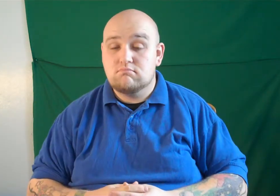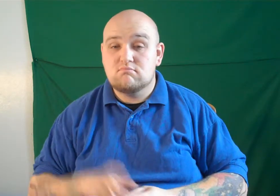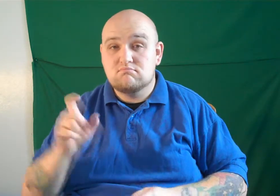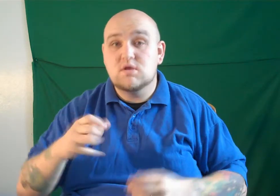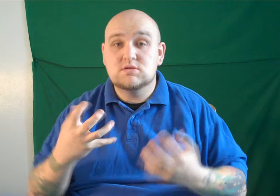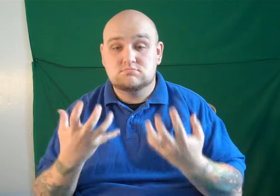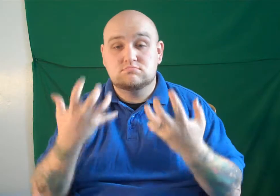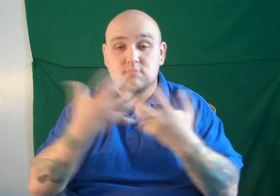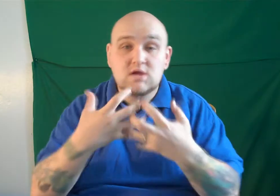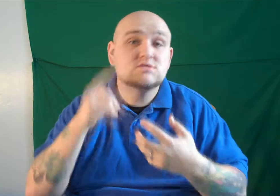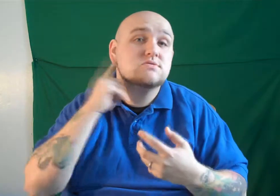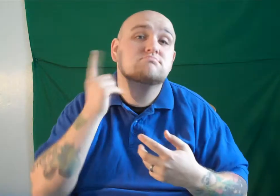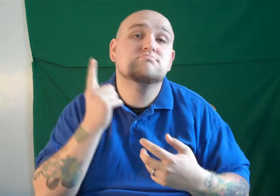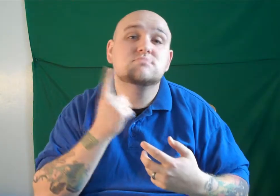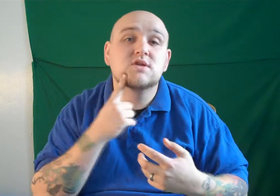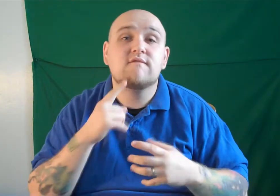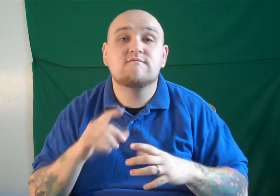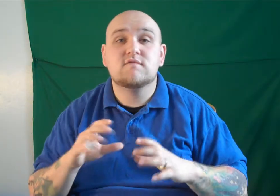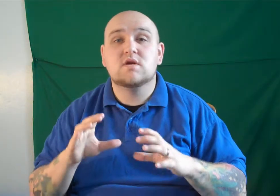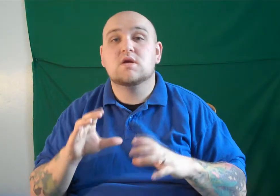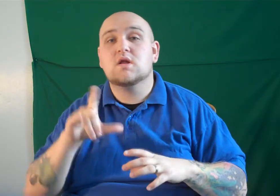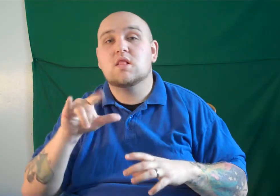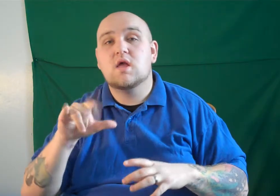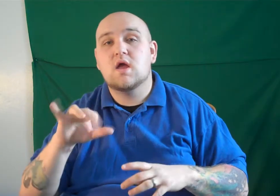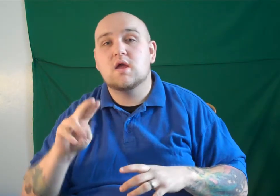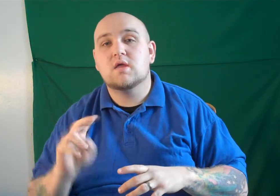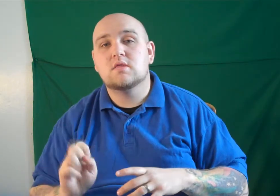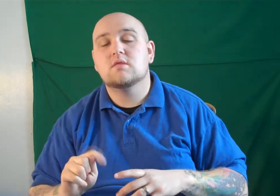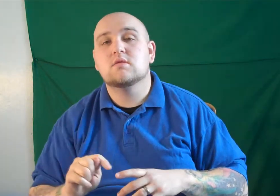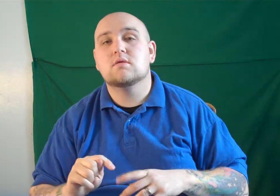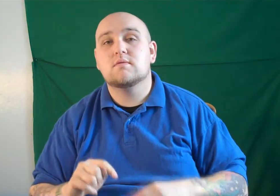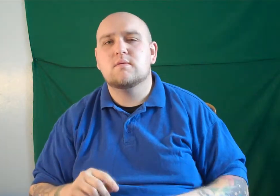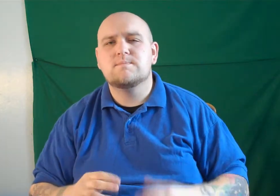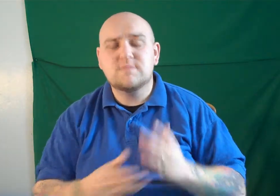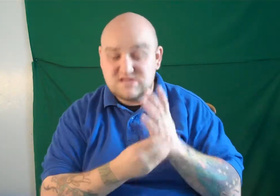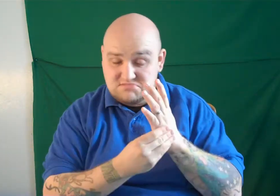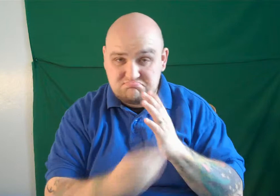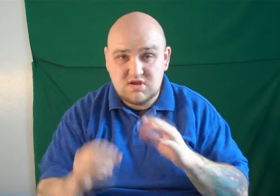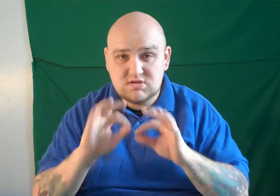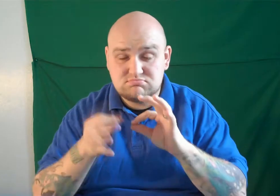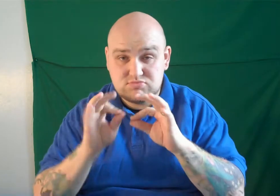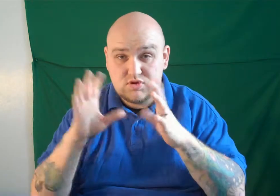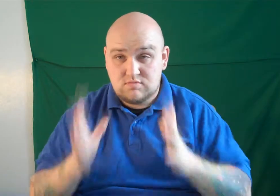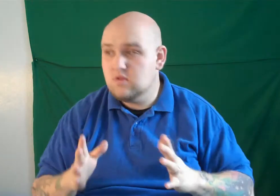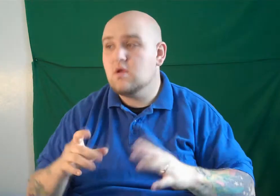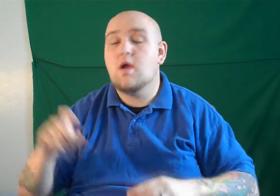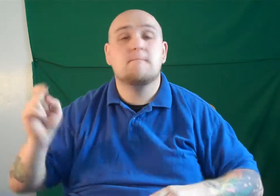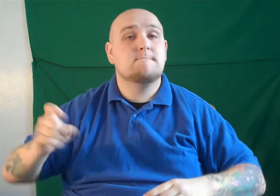to the deaf client. Because as a skilled interpreter, you should be able to change your signing